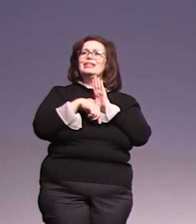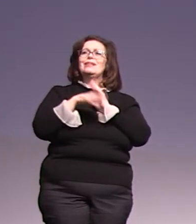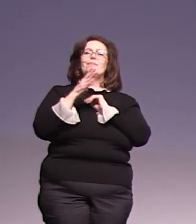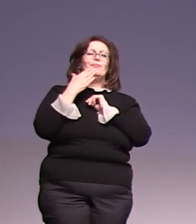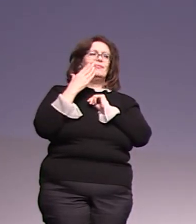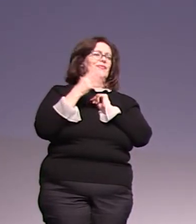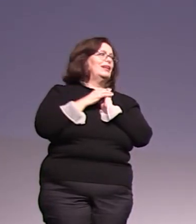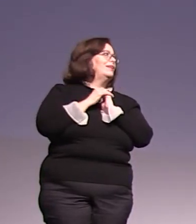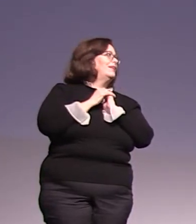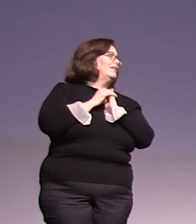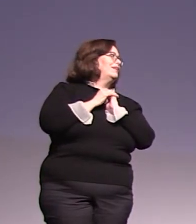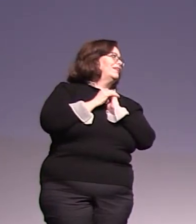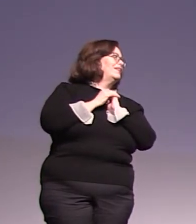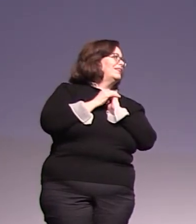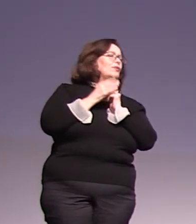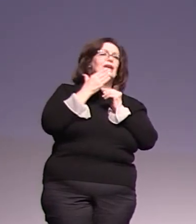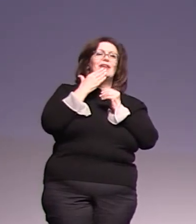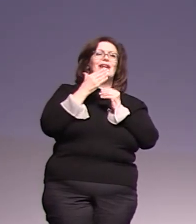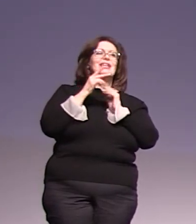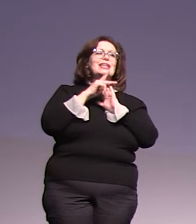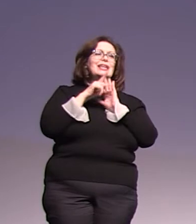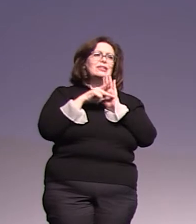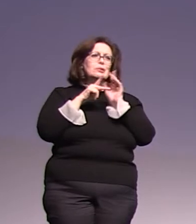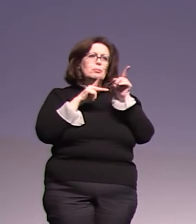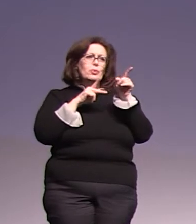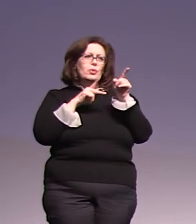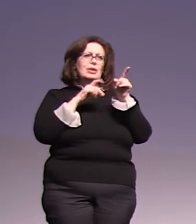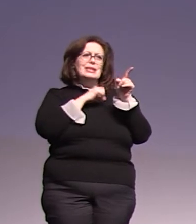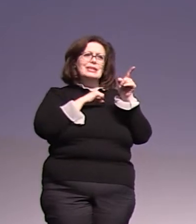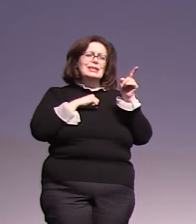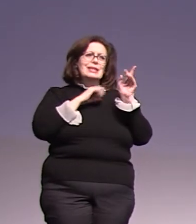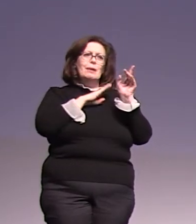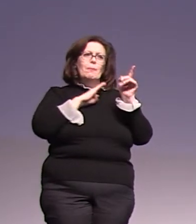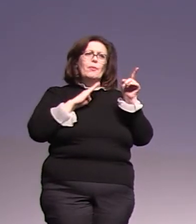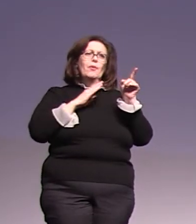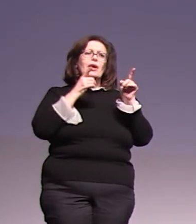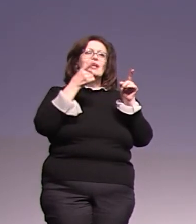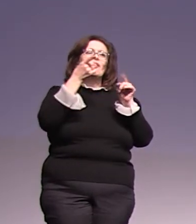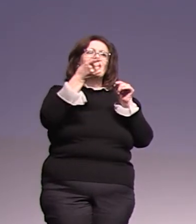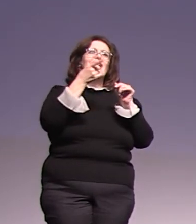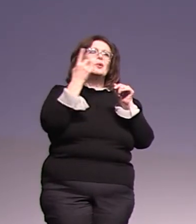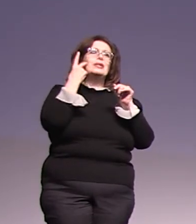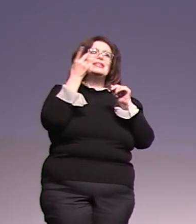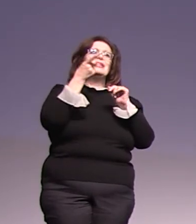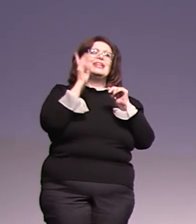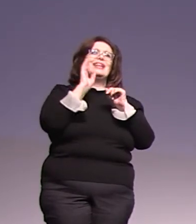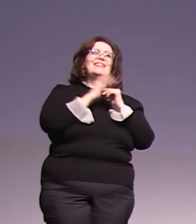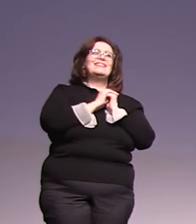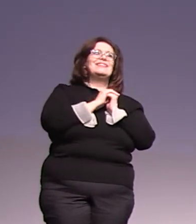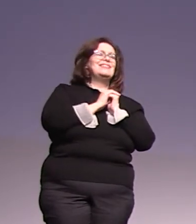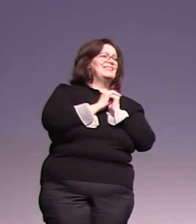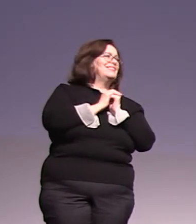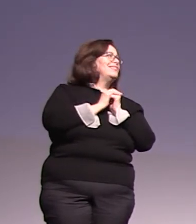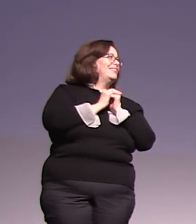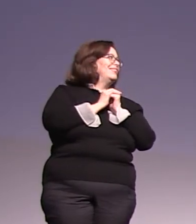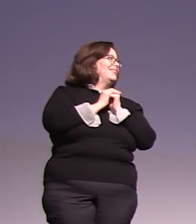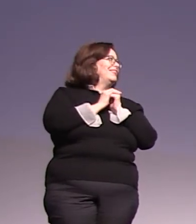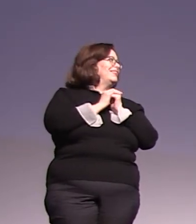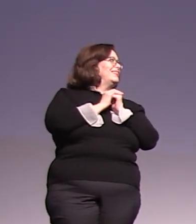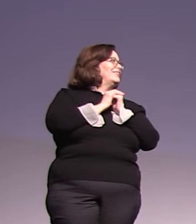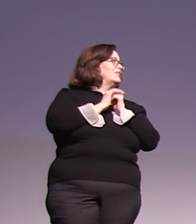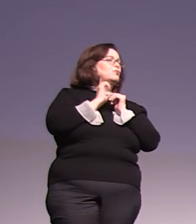out. So hello, we've got Bristol and Kingsport, and I think we've got a state board. Yes, we do. Hello, state board member Nick Darnell is also back there.